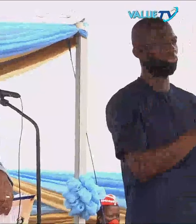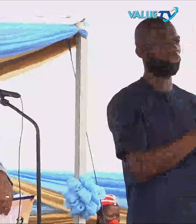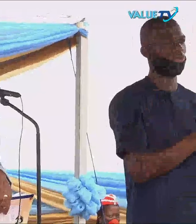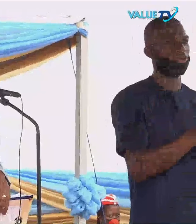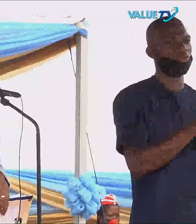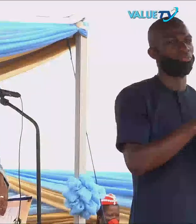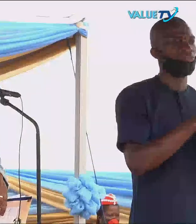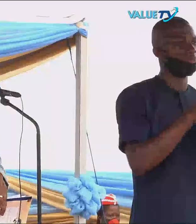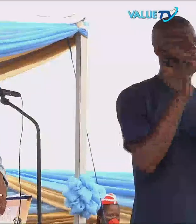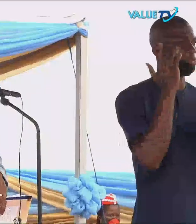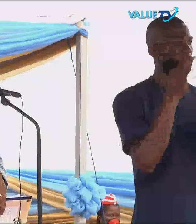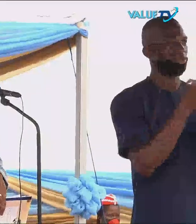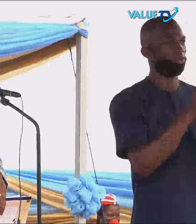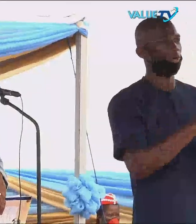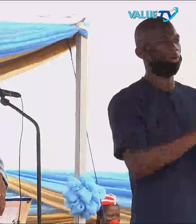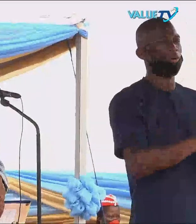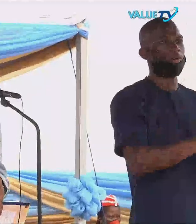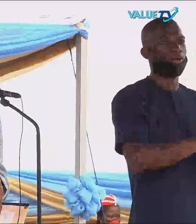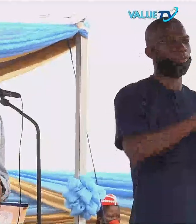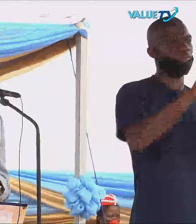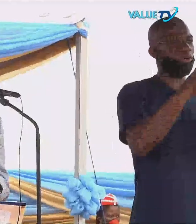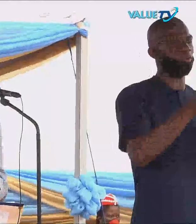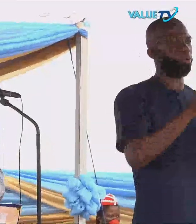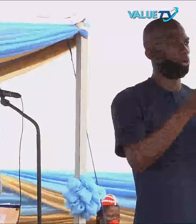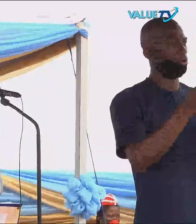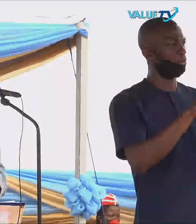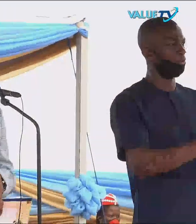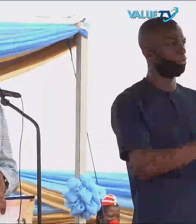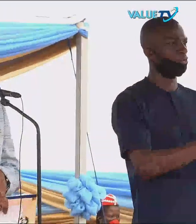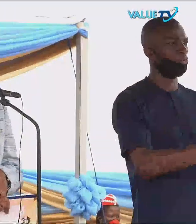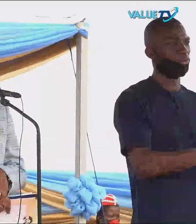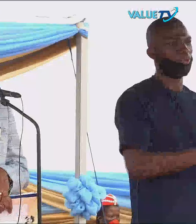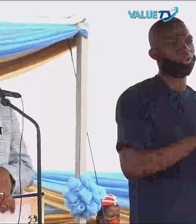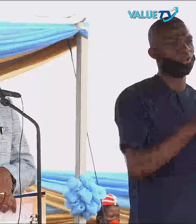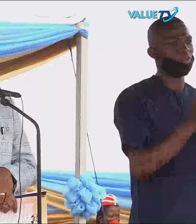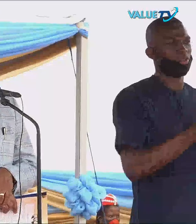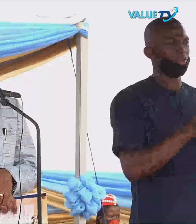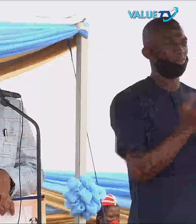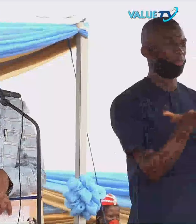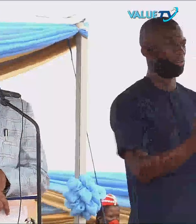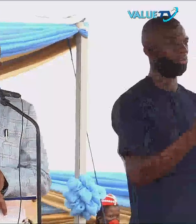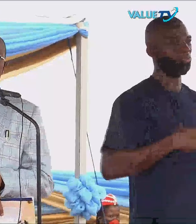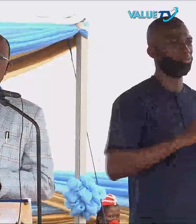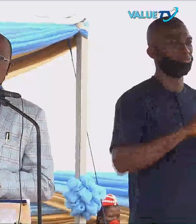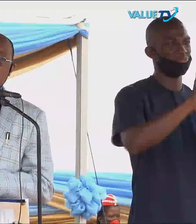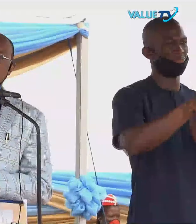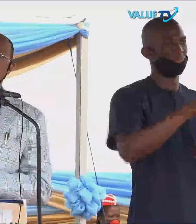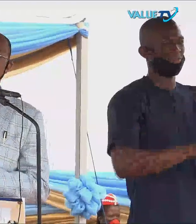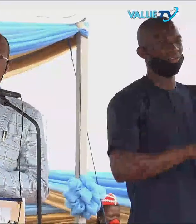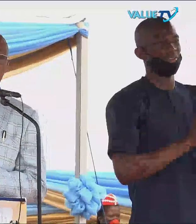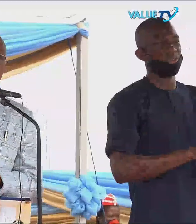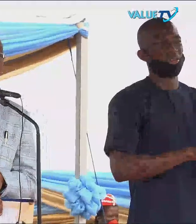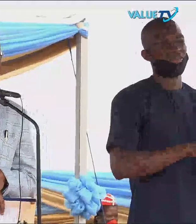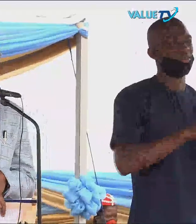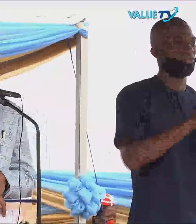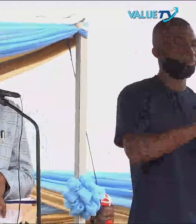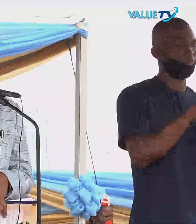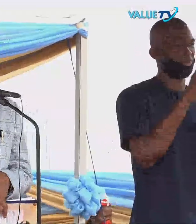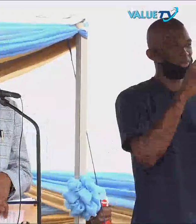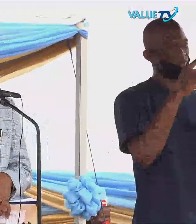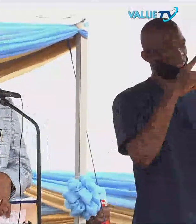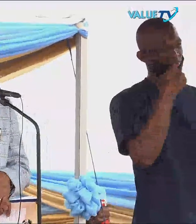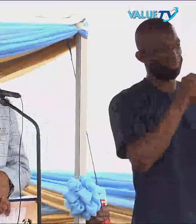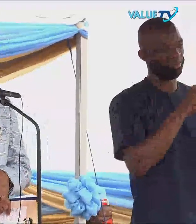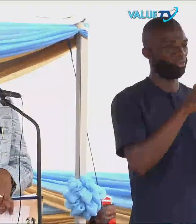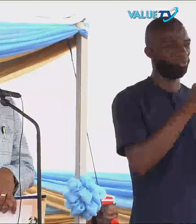that school. So if they are here, we'll give them time later on the program to say one or render a